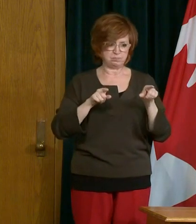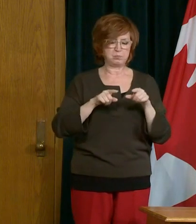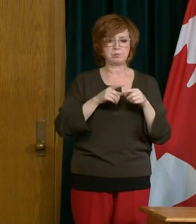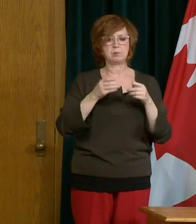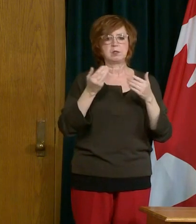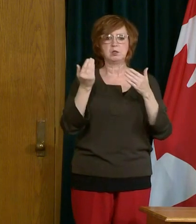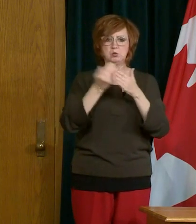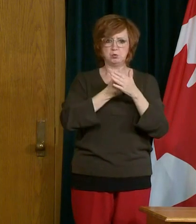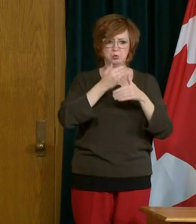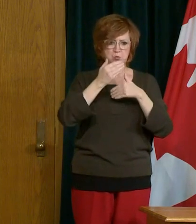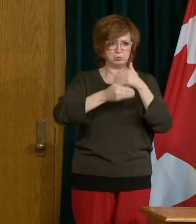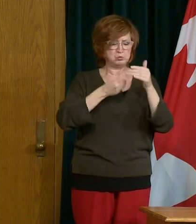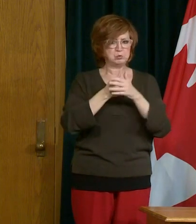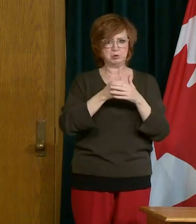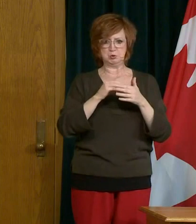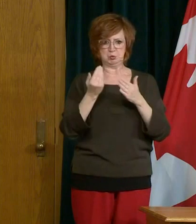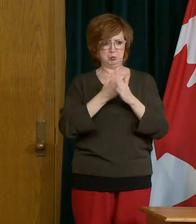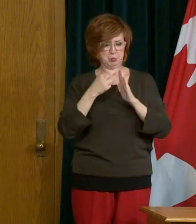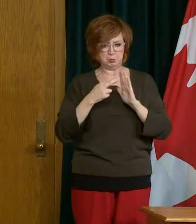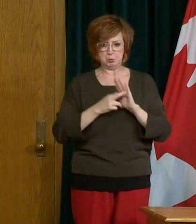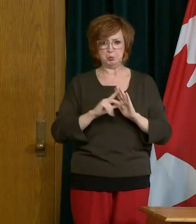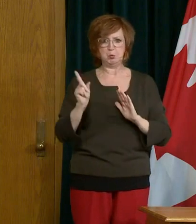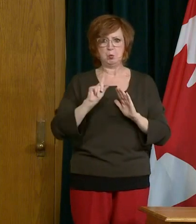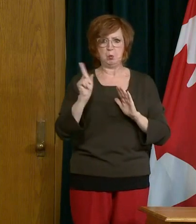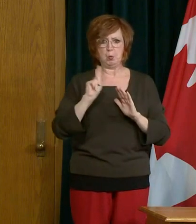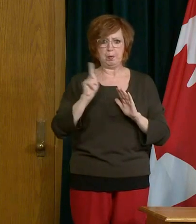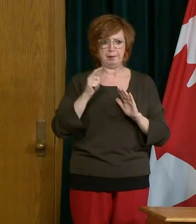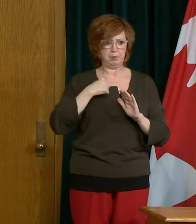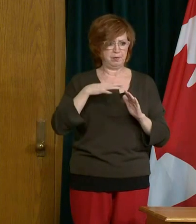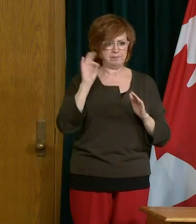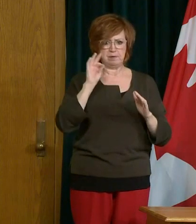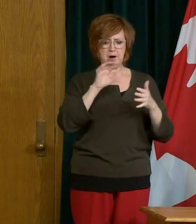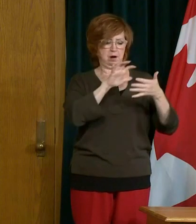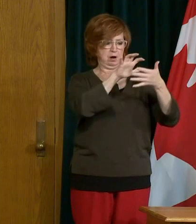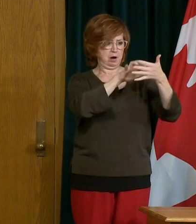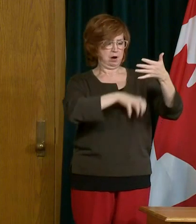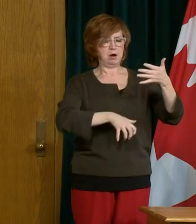allowed to reopen can be found in the very comprehensive Reopen